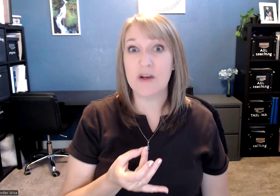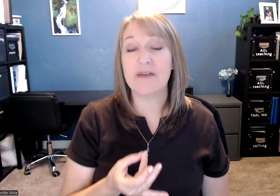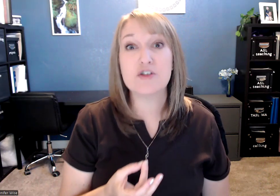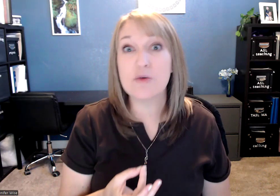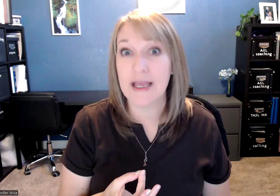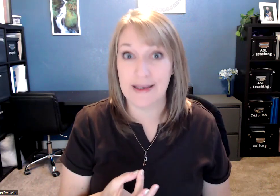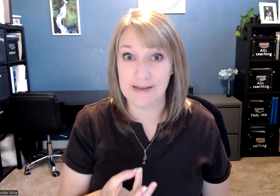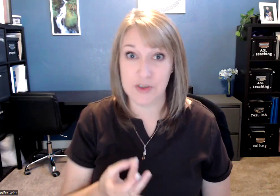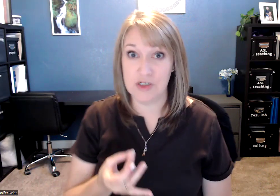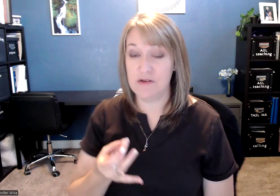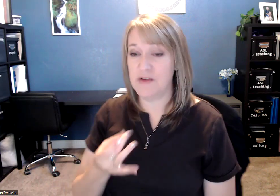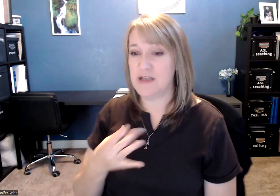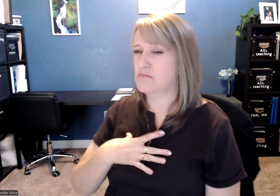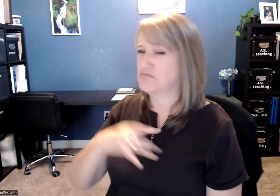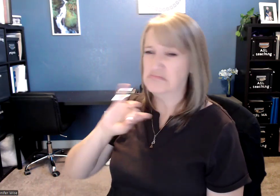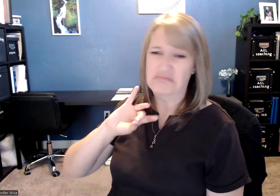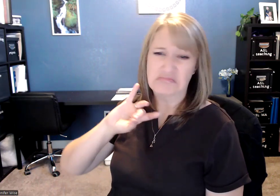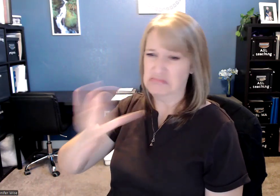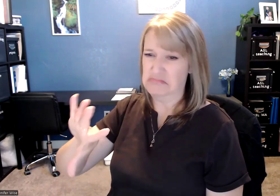have a don't like expression on your face.